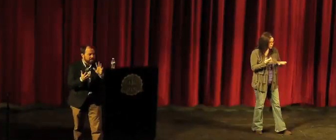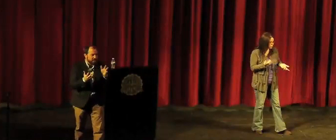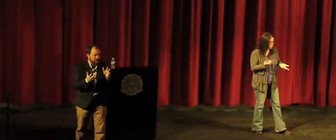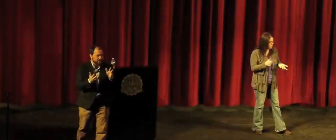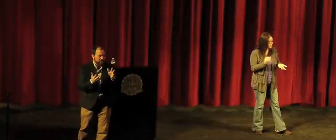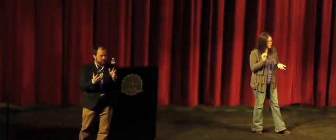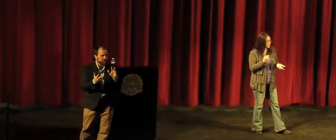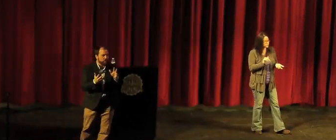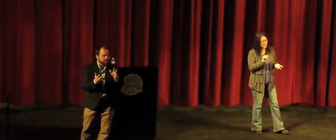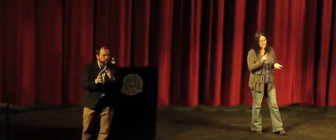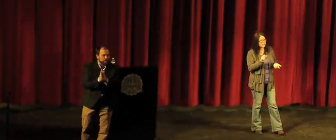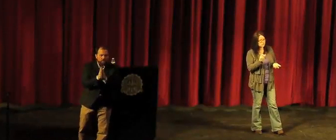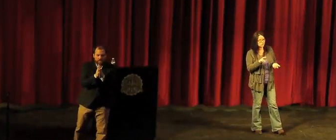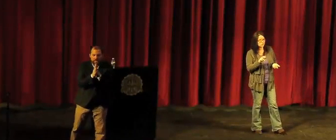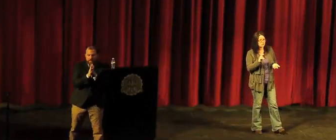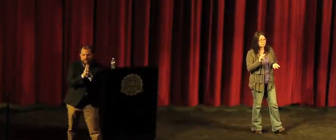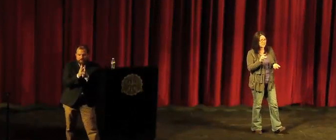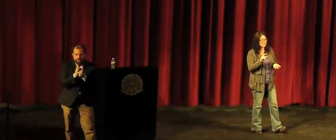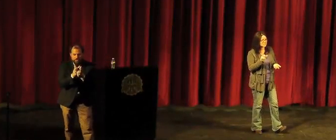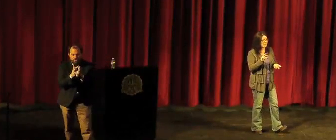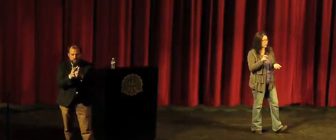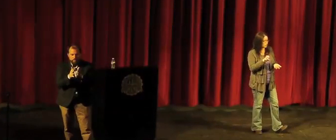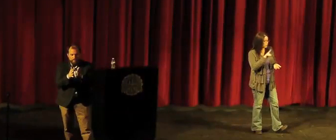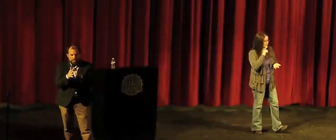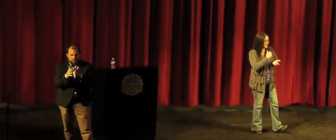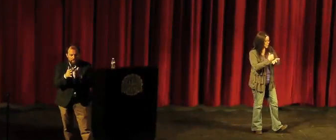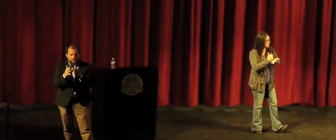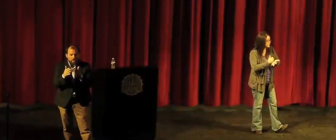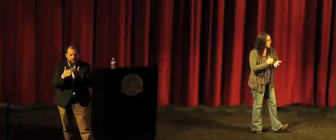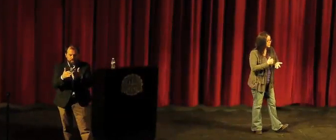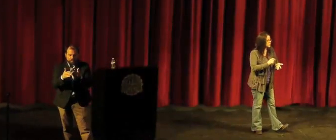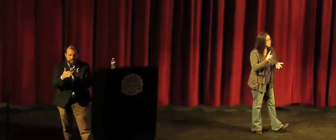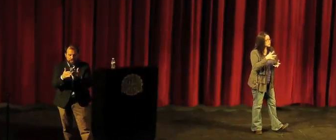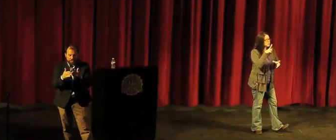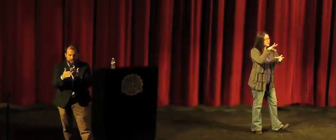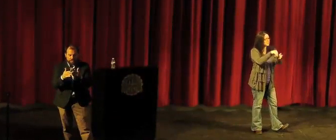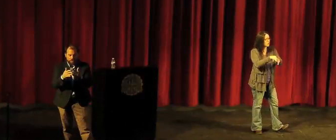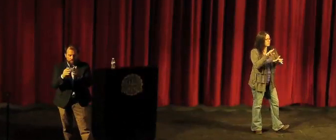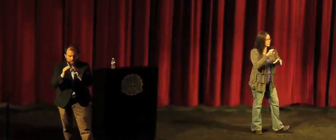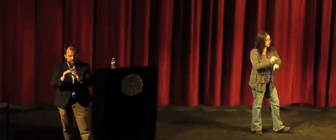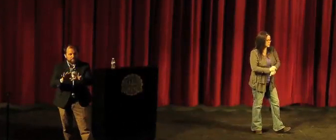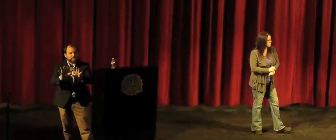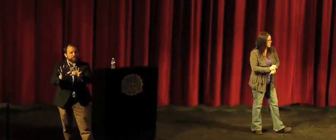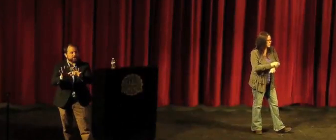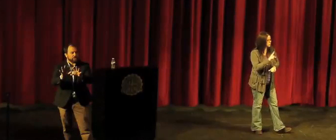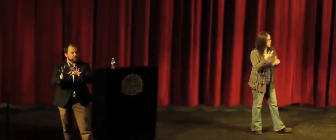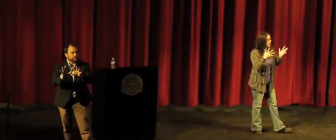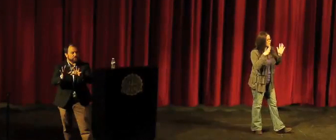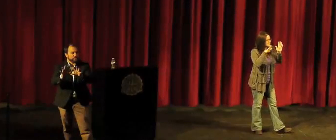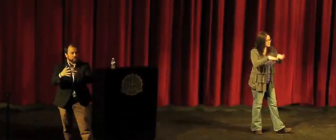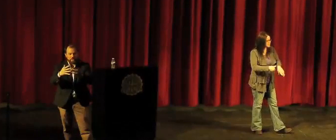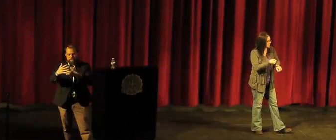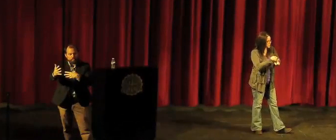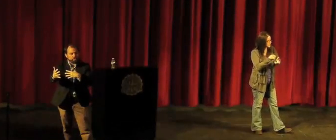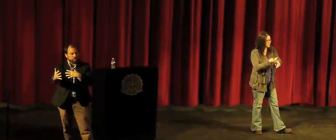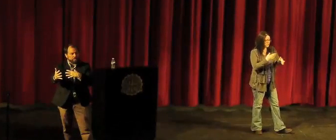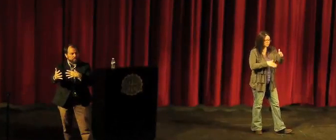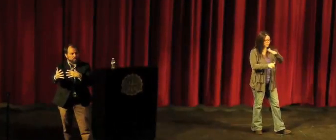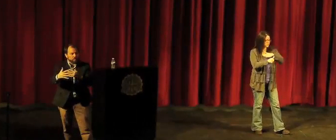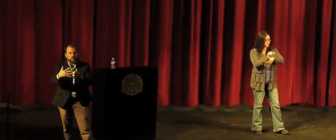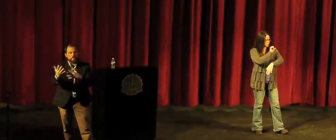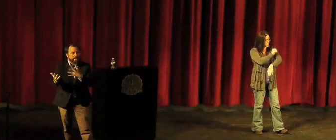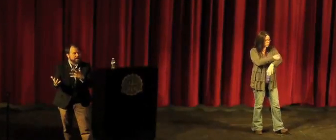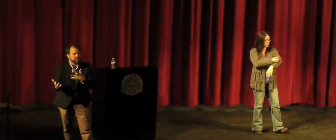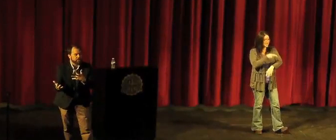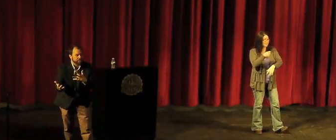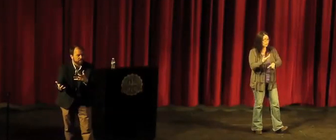Alistair McIntyre, I think, is so helpful. There's no, to be part of a tradition is to already submit yourself to an authority of those who have gone